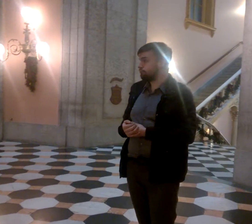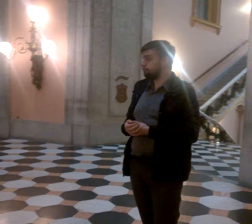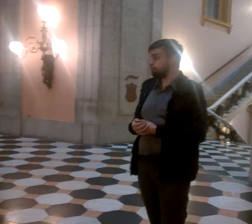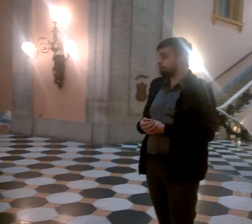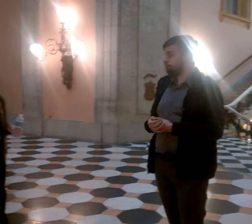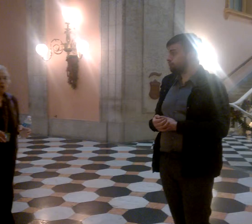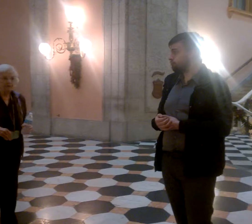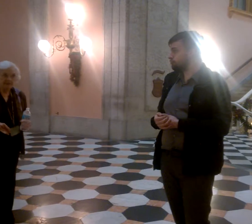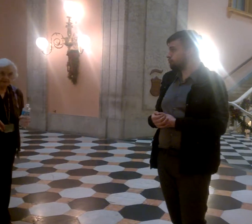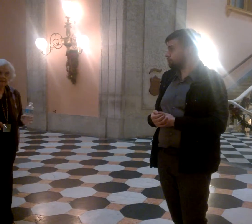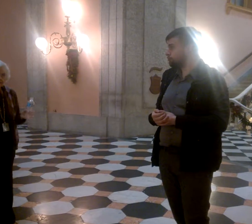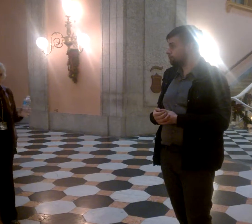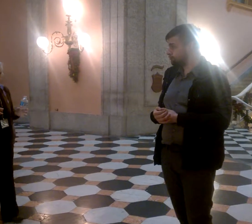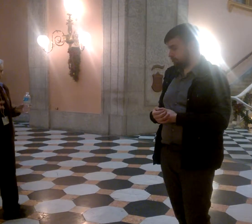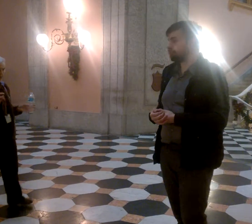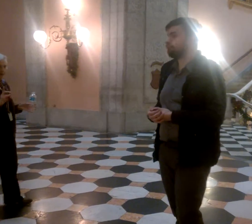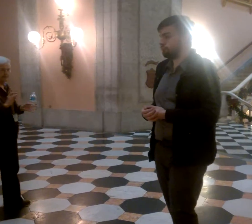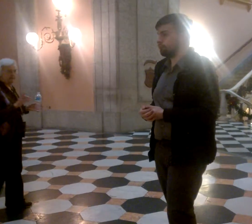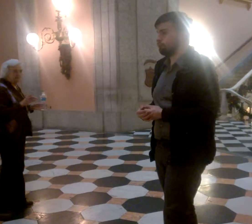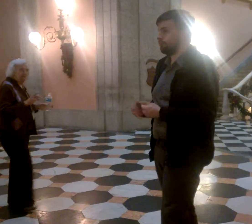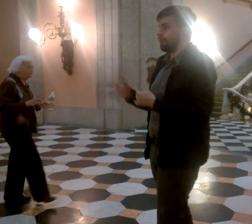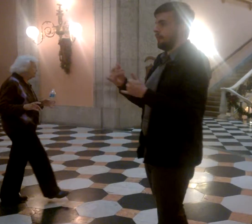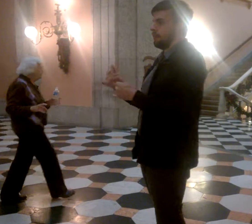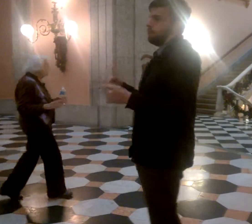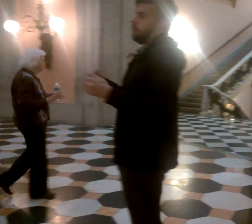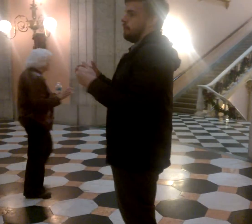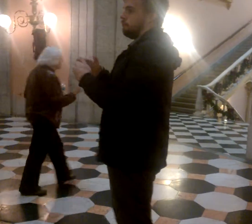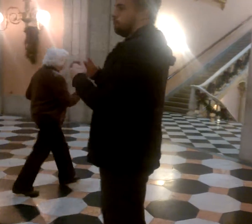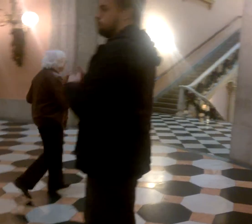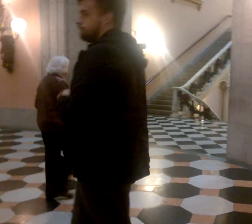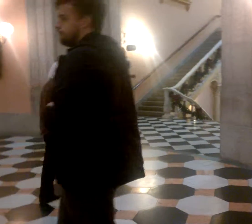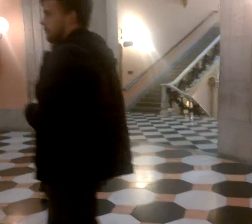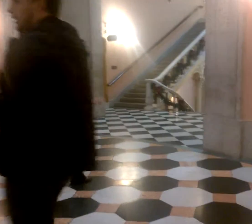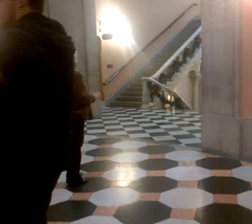Okay. We'll go up to the Senate chamber next.